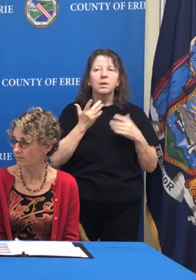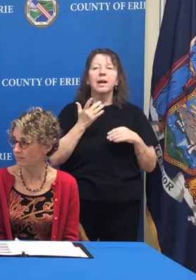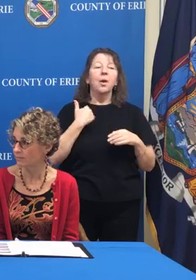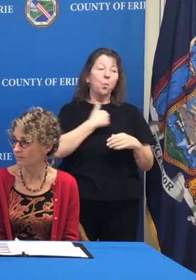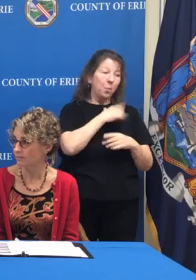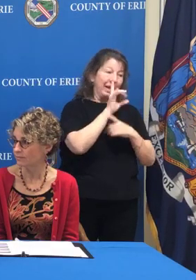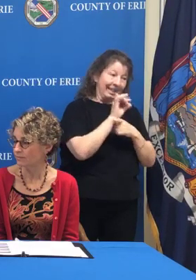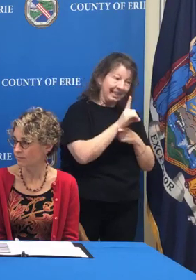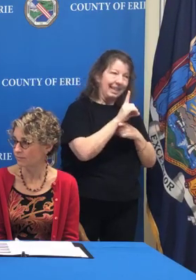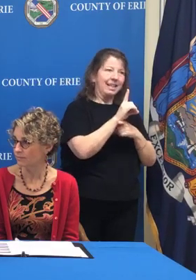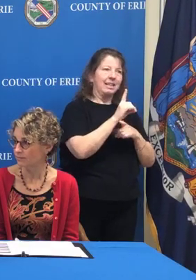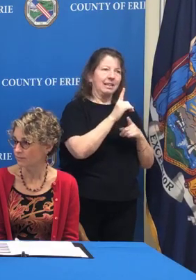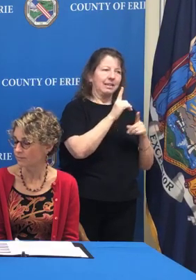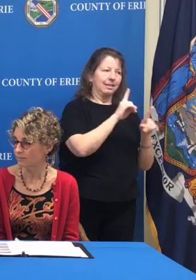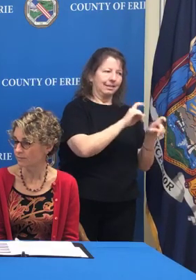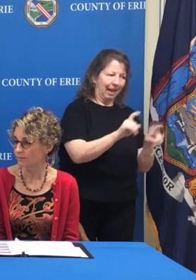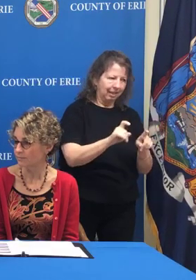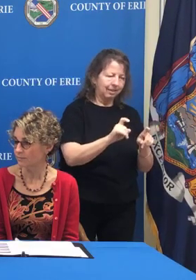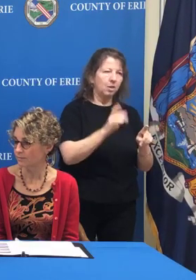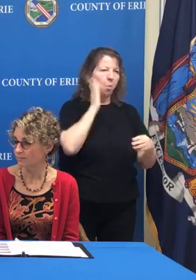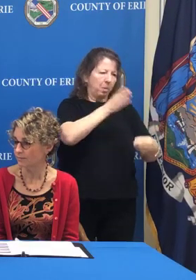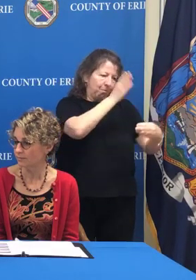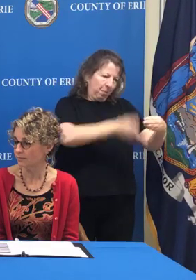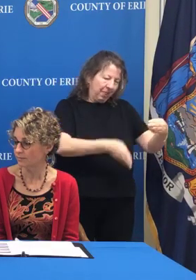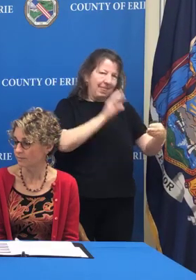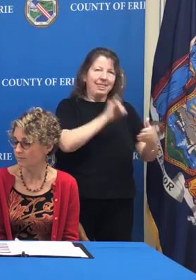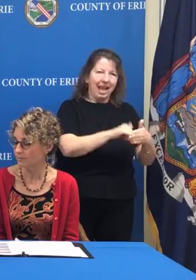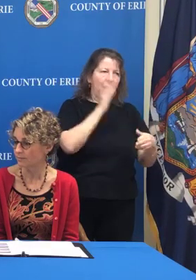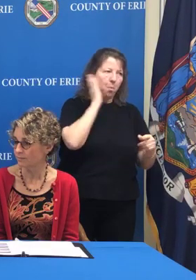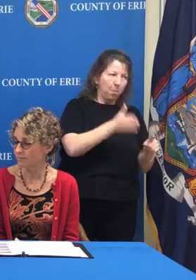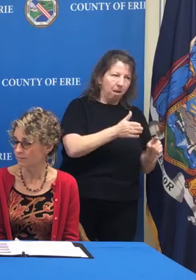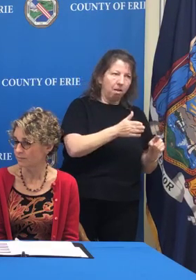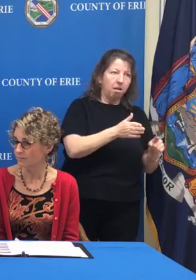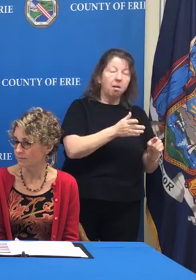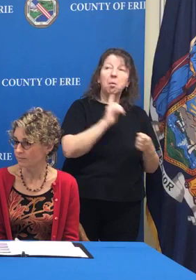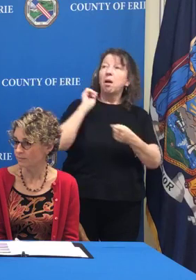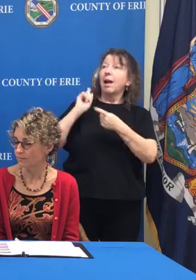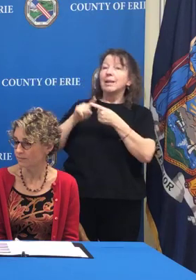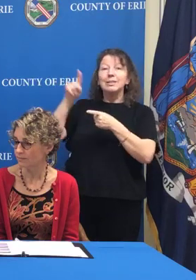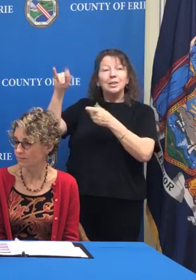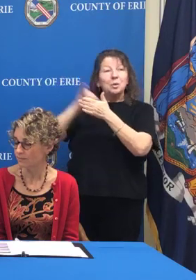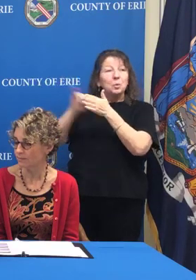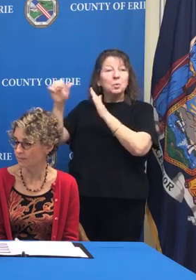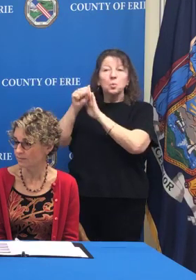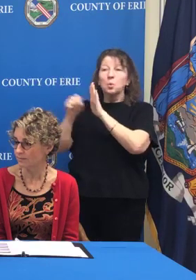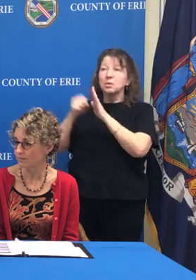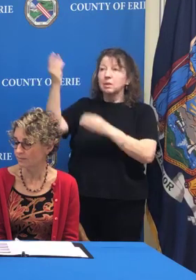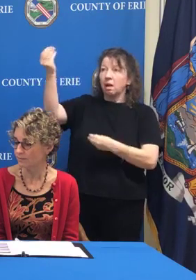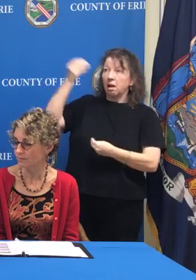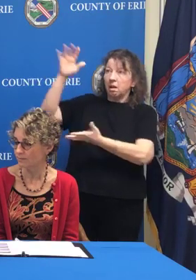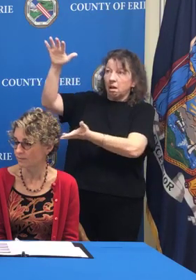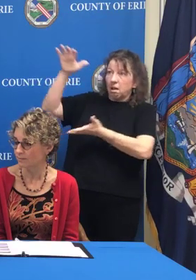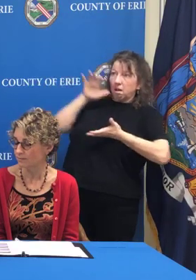committed and the swabs that have been taken. But until such time as we acquire more swabs and reagents,